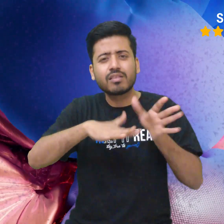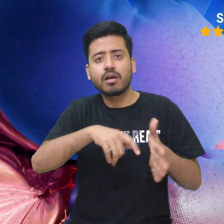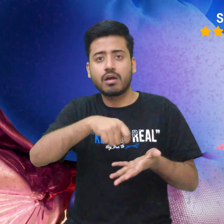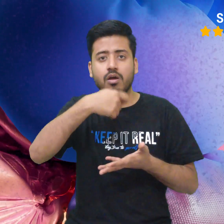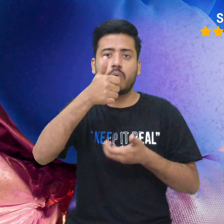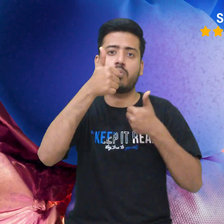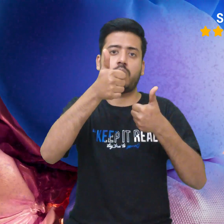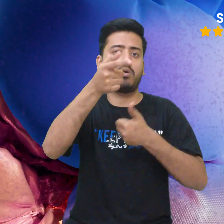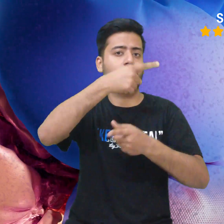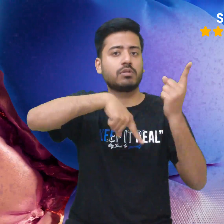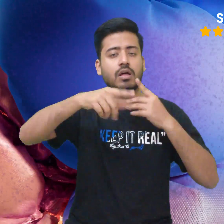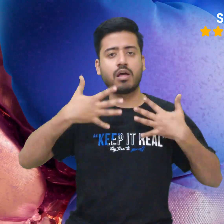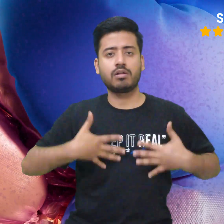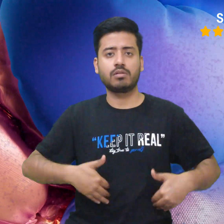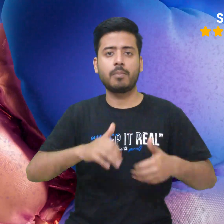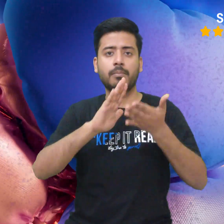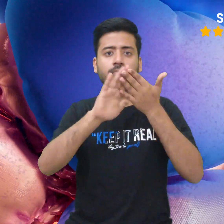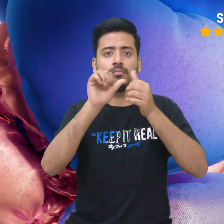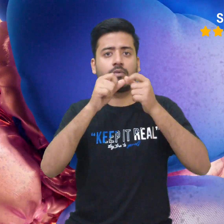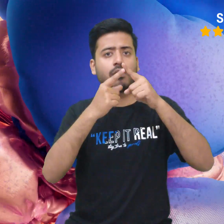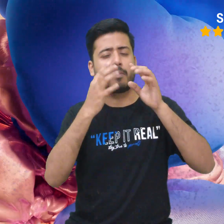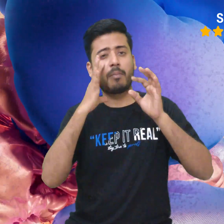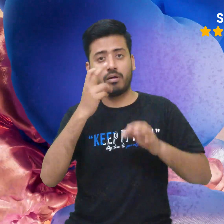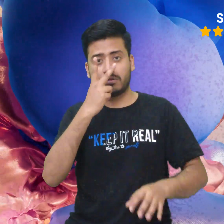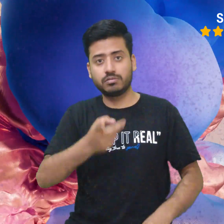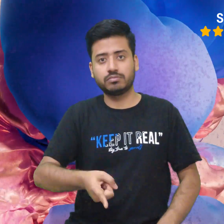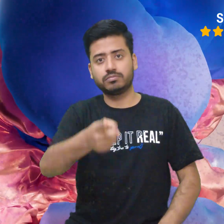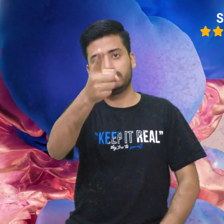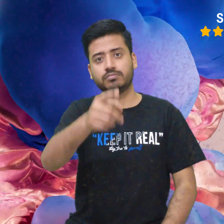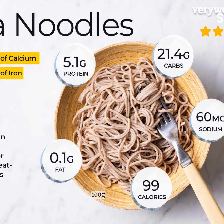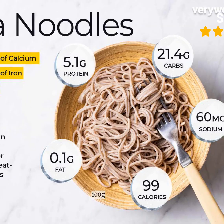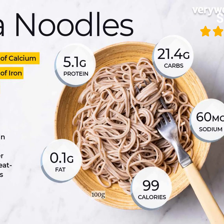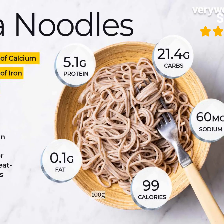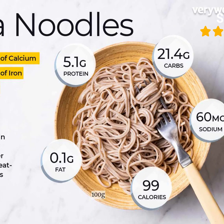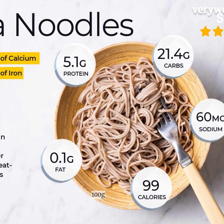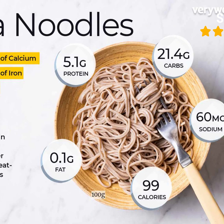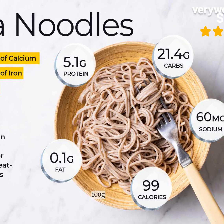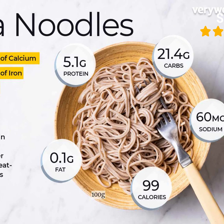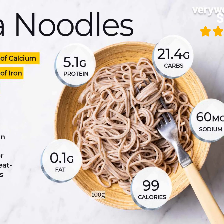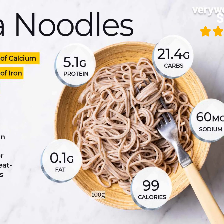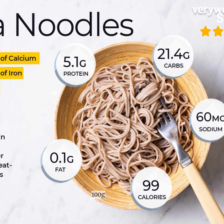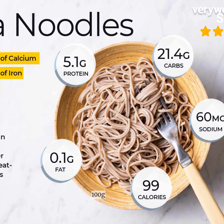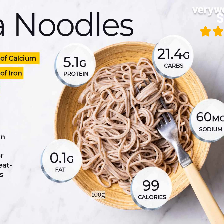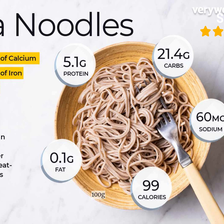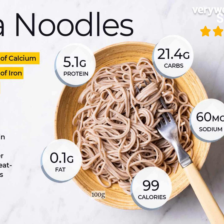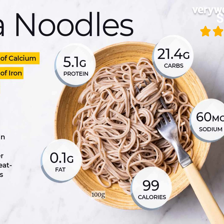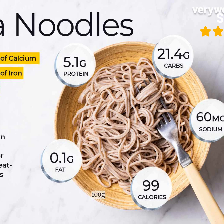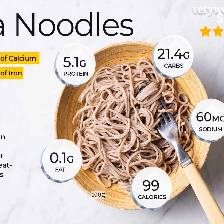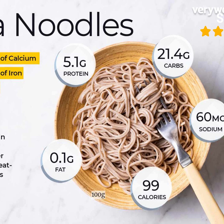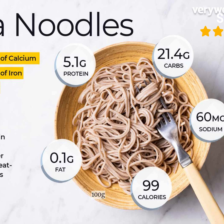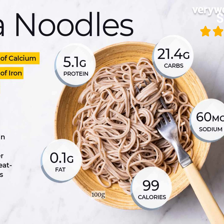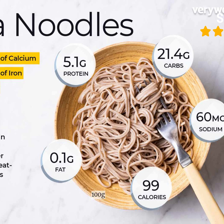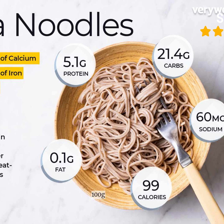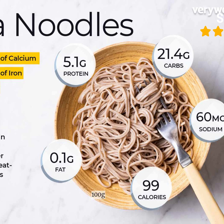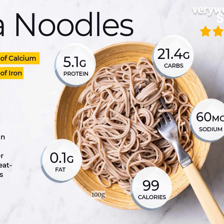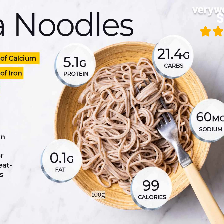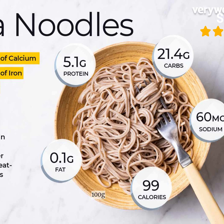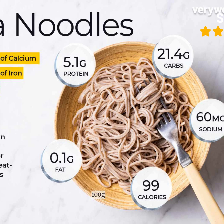Carbohydrates, 21.4 g. Sugar, 0.5 g. Protein, 5.1